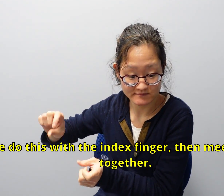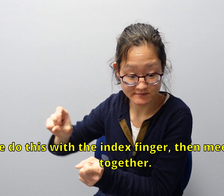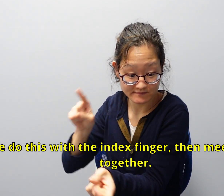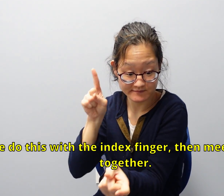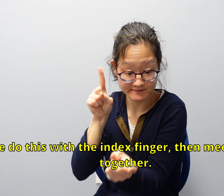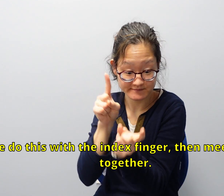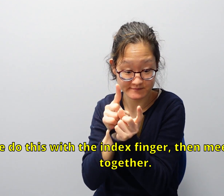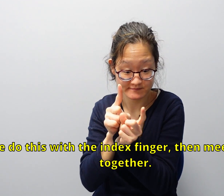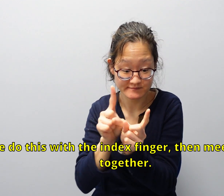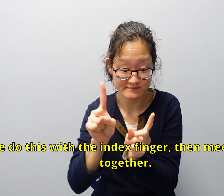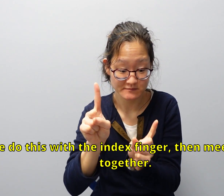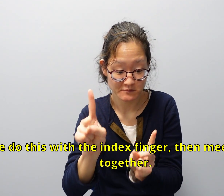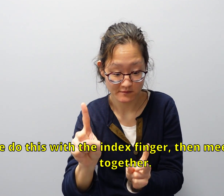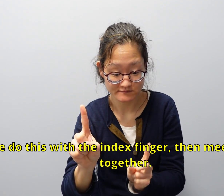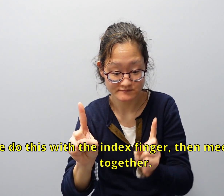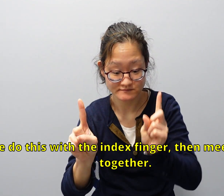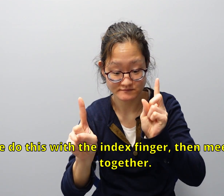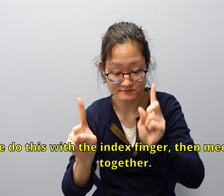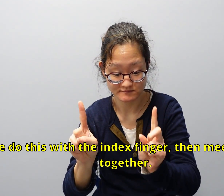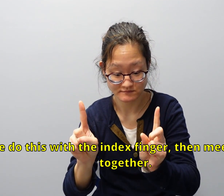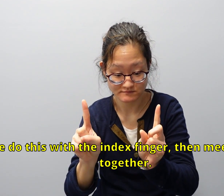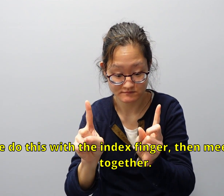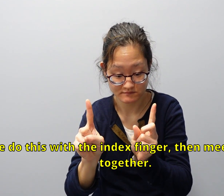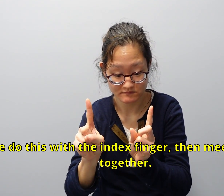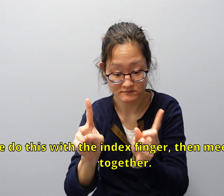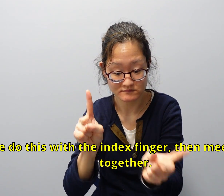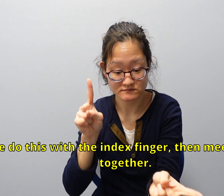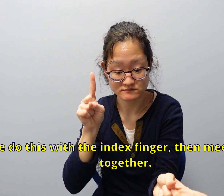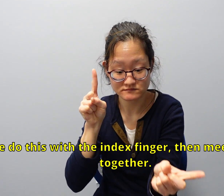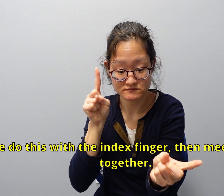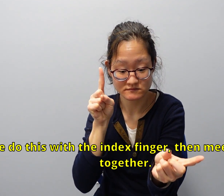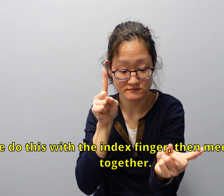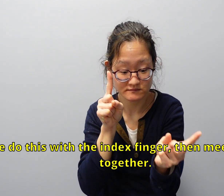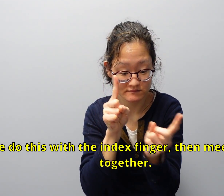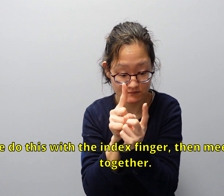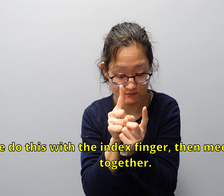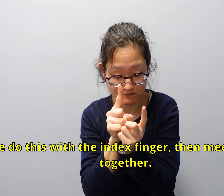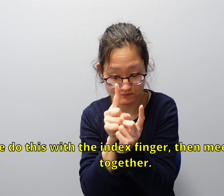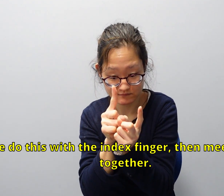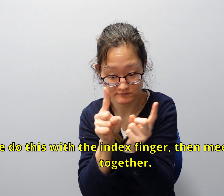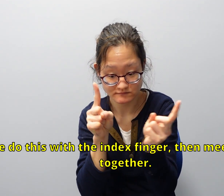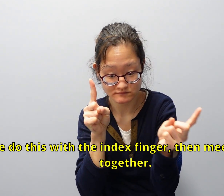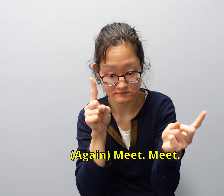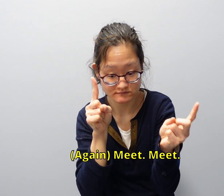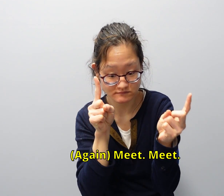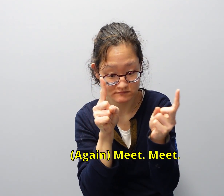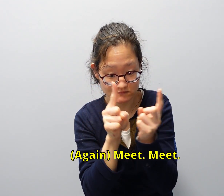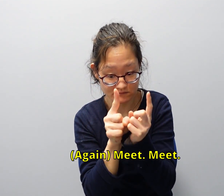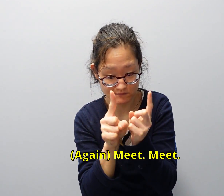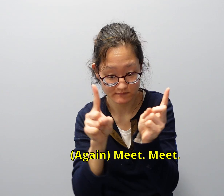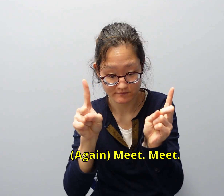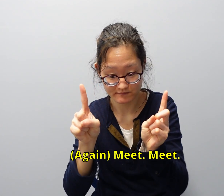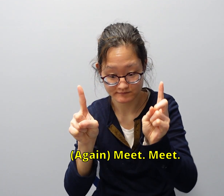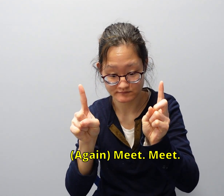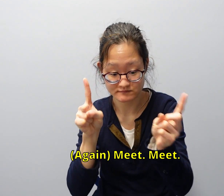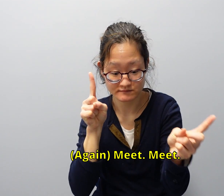Meet. We do this with the index finger. Then meet both hands together. Again,